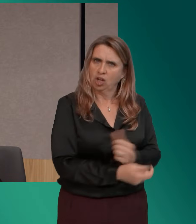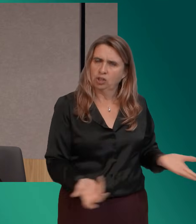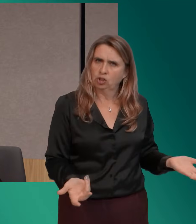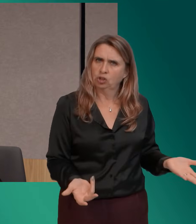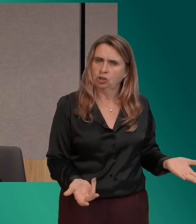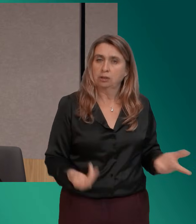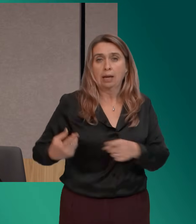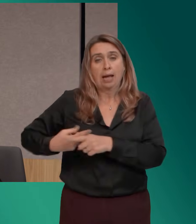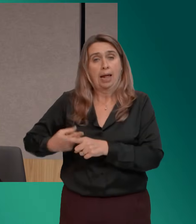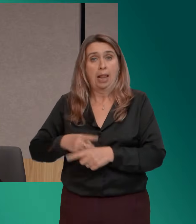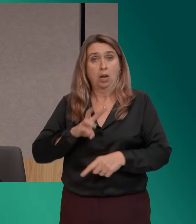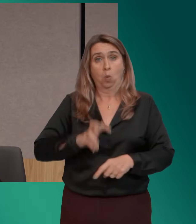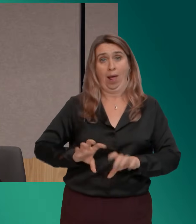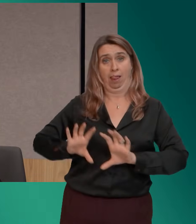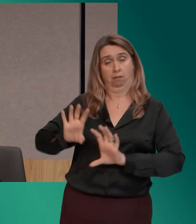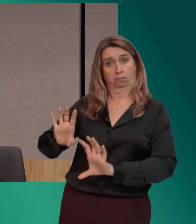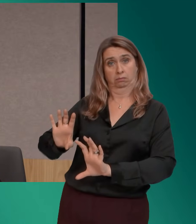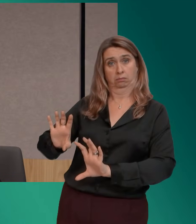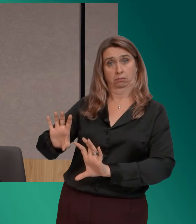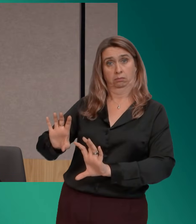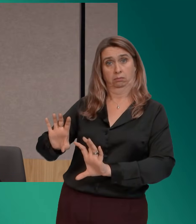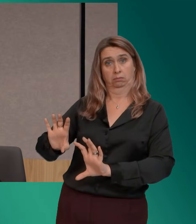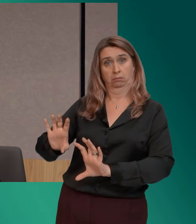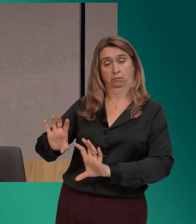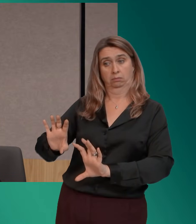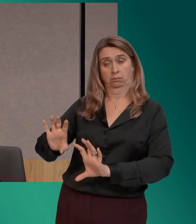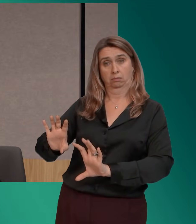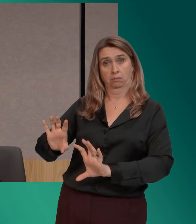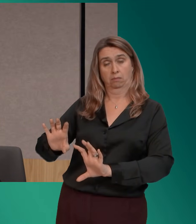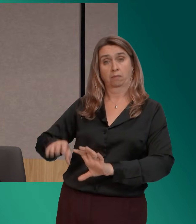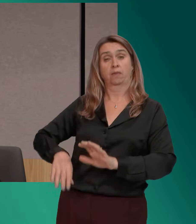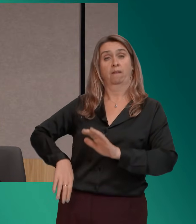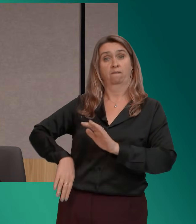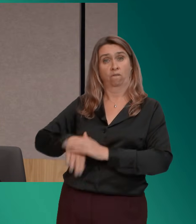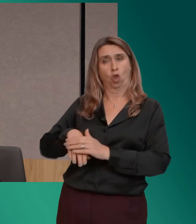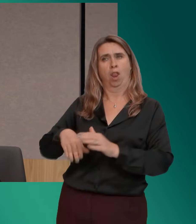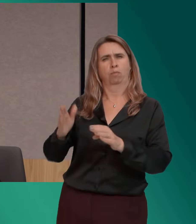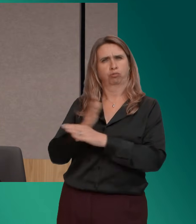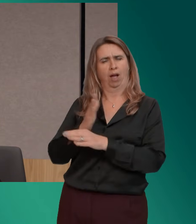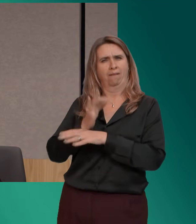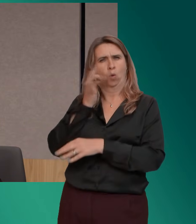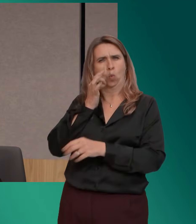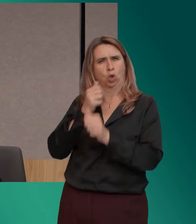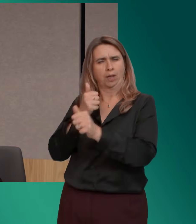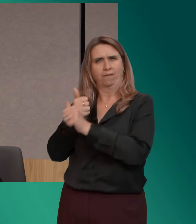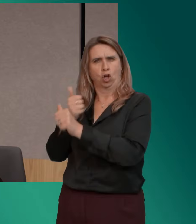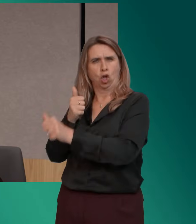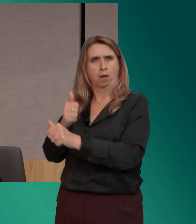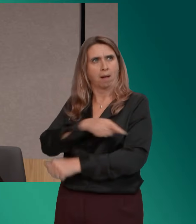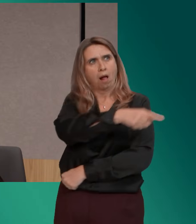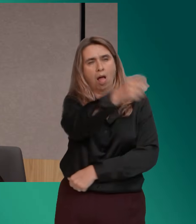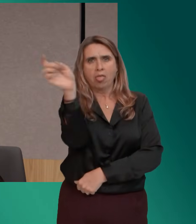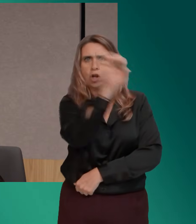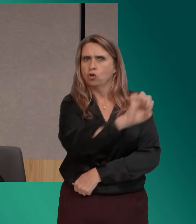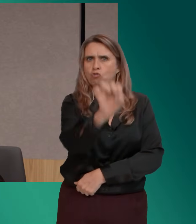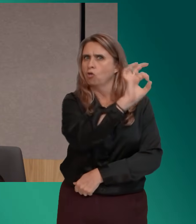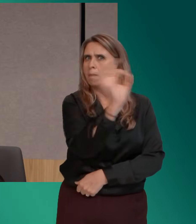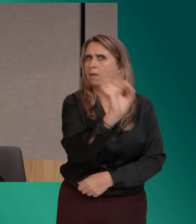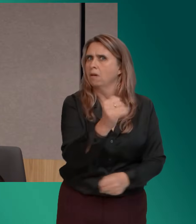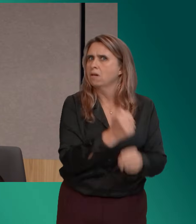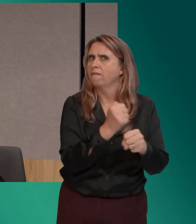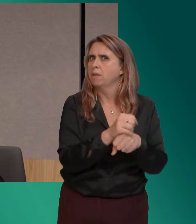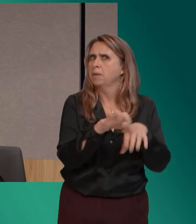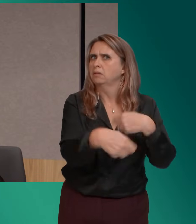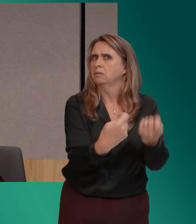remain the only countries in Europe to have fully privatised water and sewerage services. At the